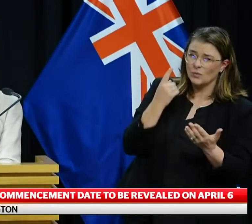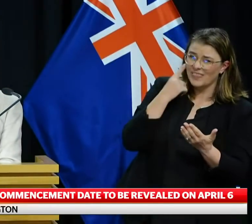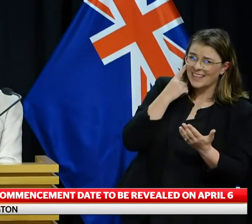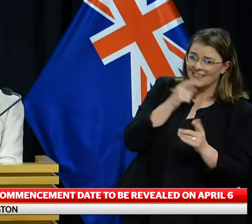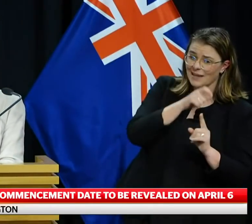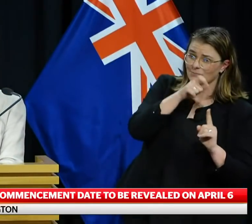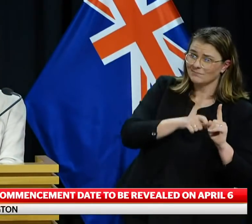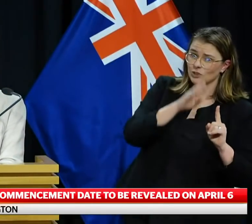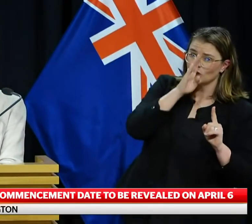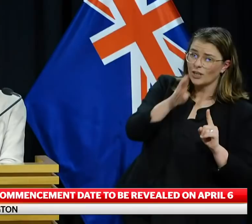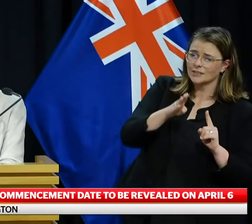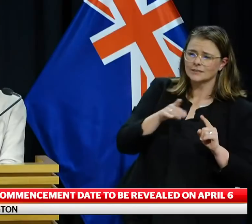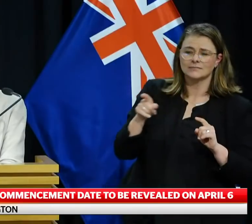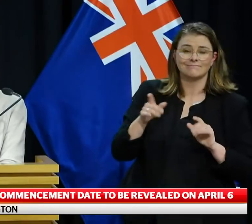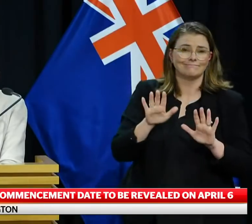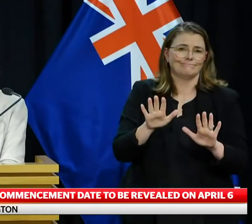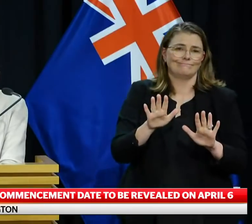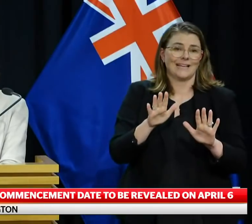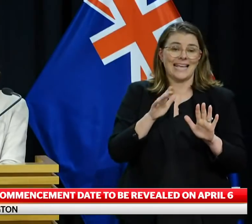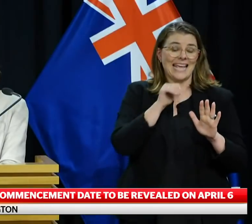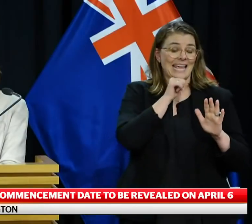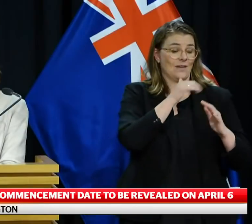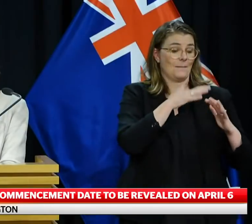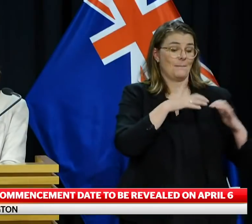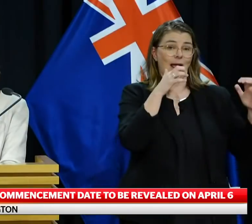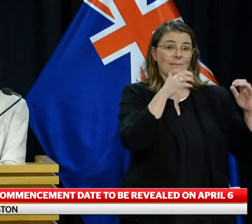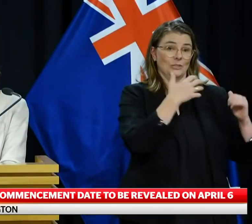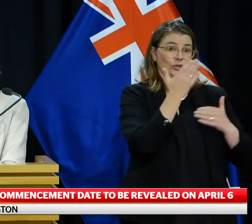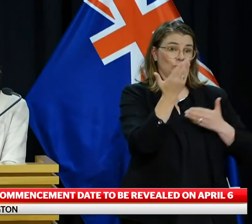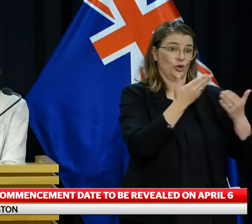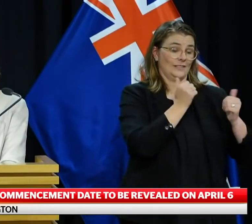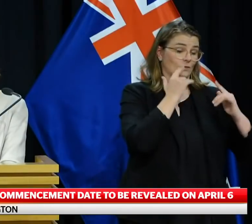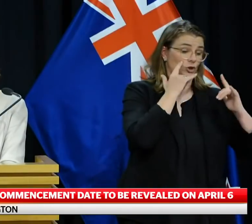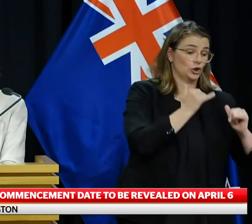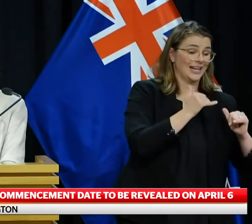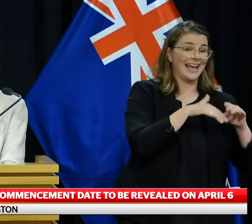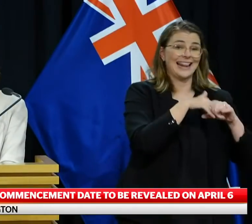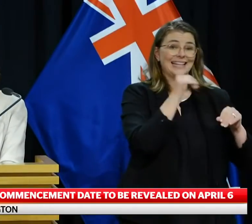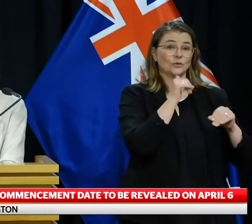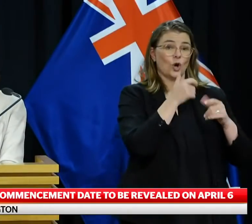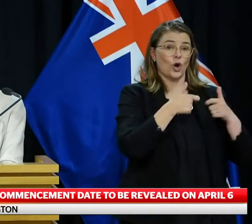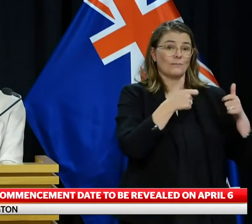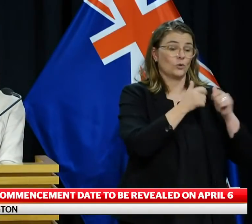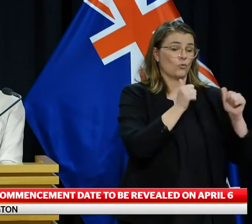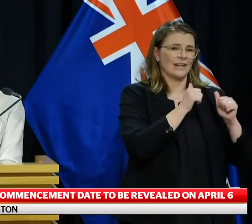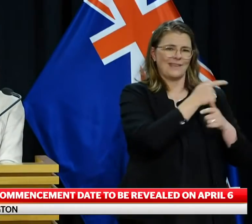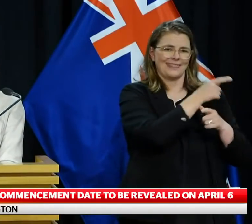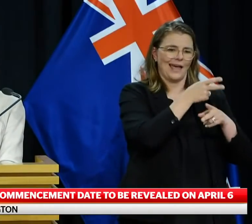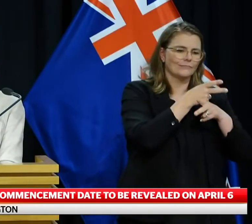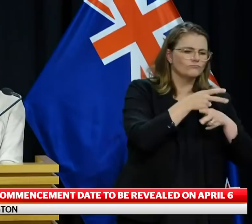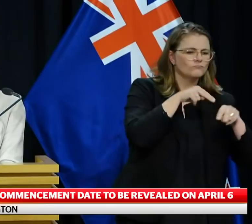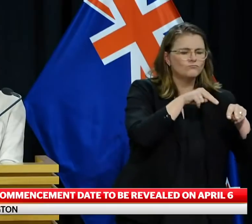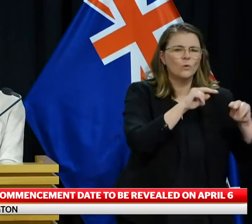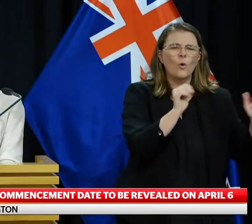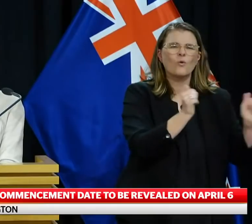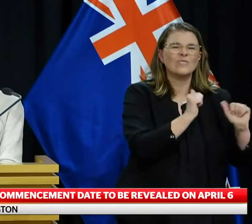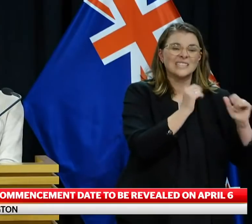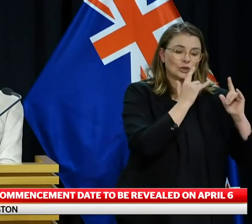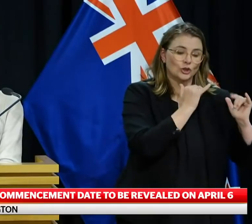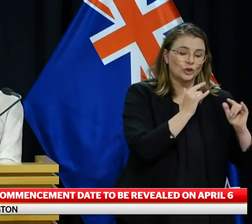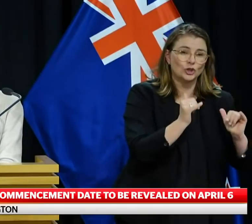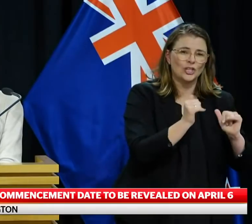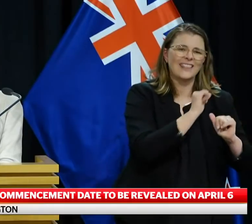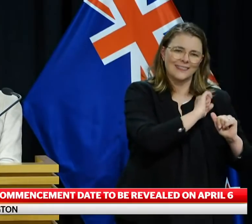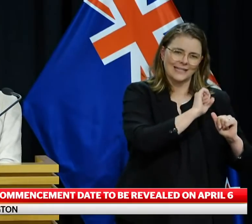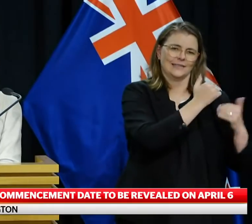Ultimately, all of our arrangements, if they're being checked by parliamentary services and the Electoral Commission, are being examined by others and by the entities that really have a